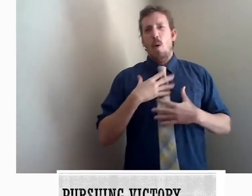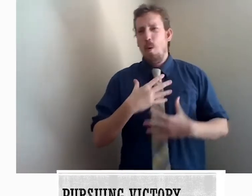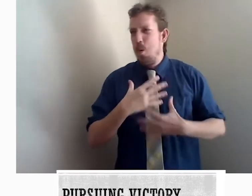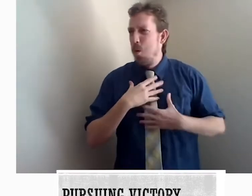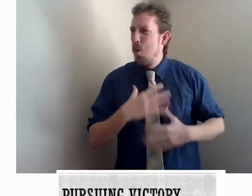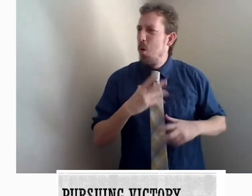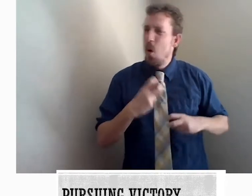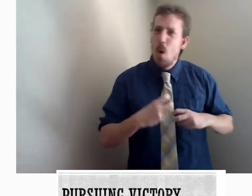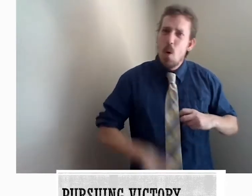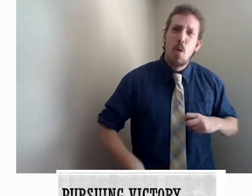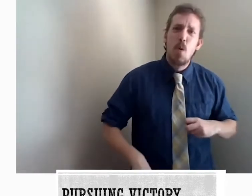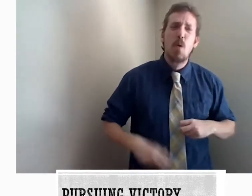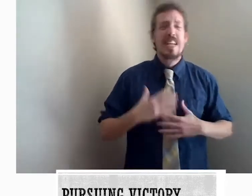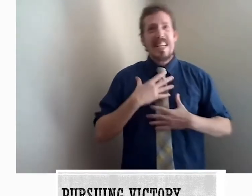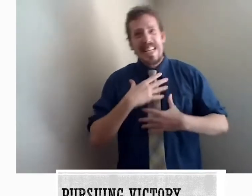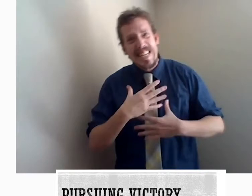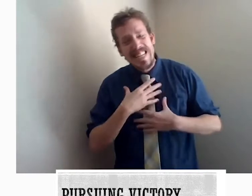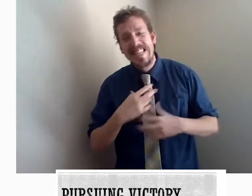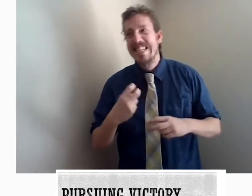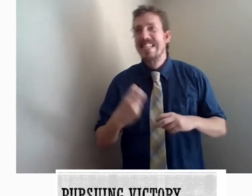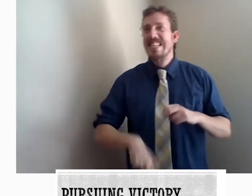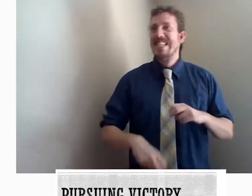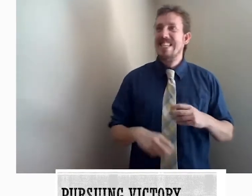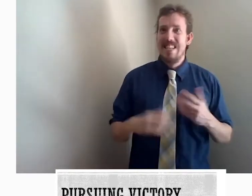At first, it was tough.